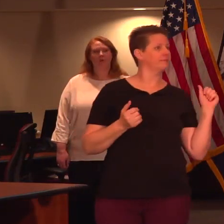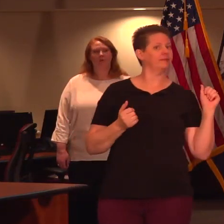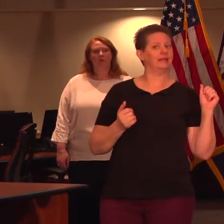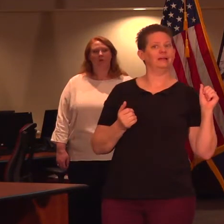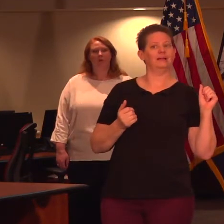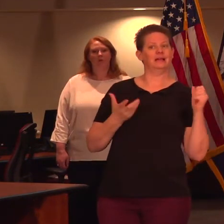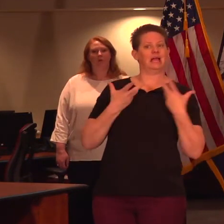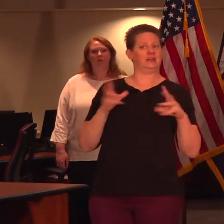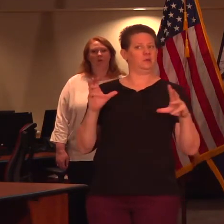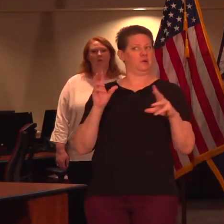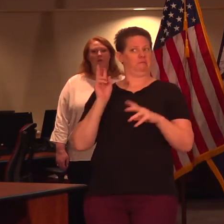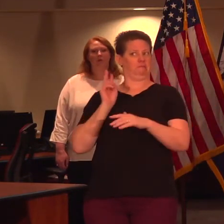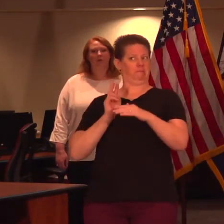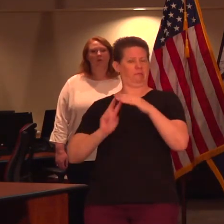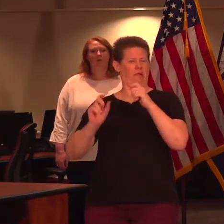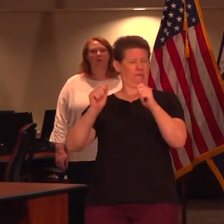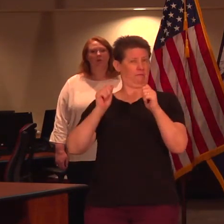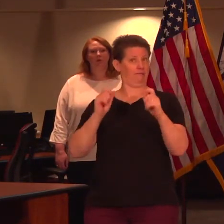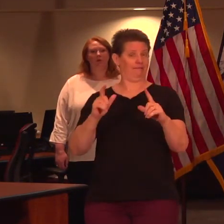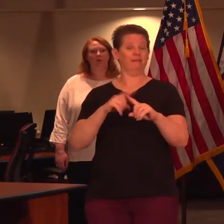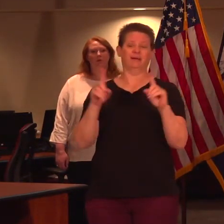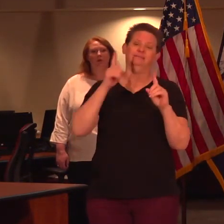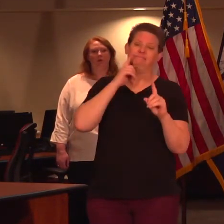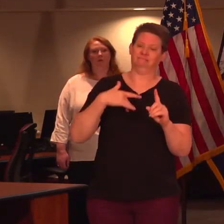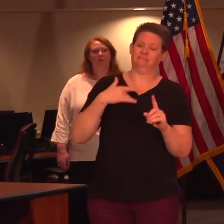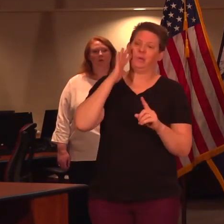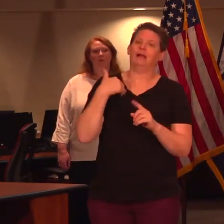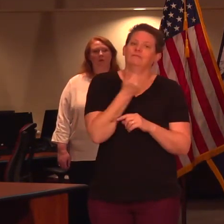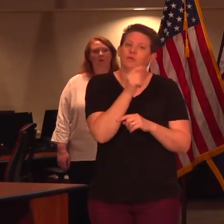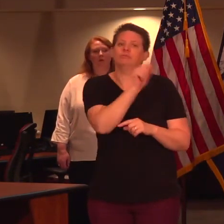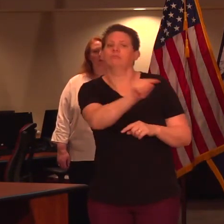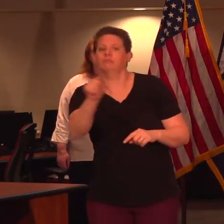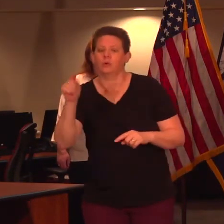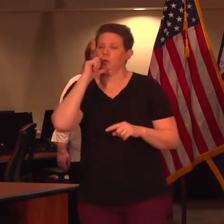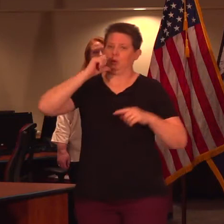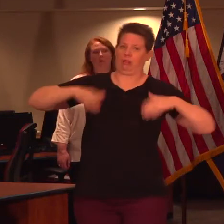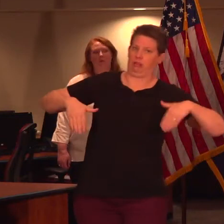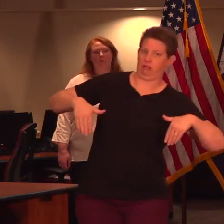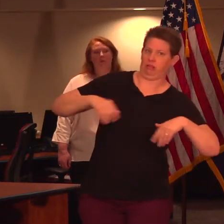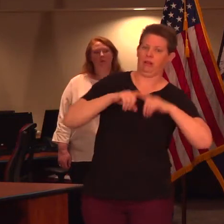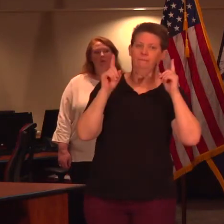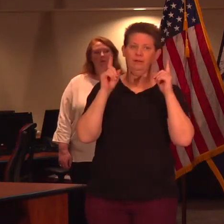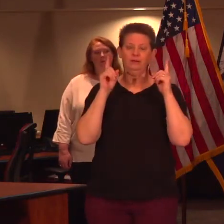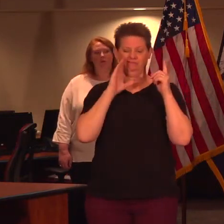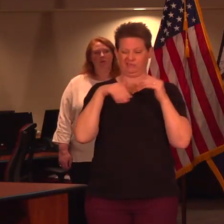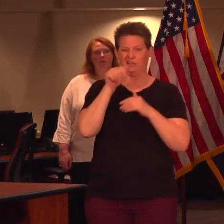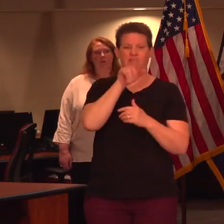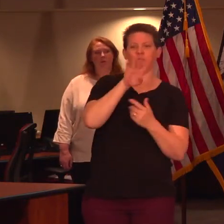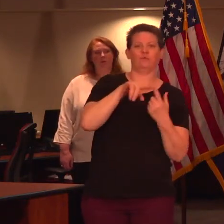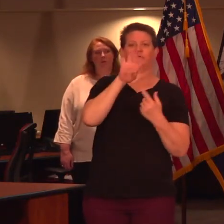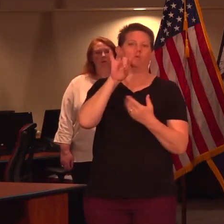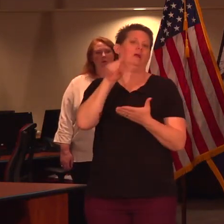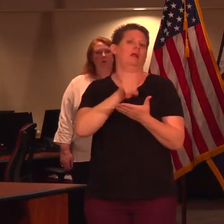want to speculate on that, on everybody. I'm sure there's going to be some outliers, over, the next 24 to 48